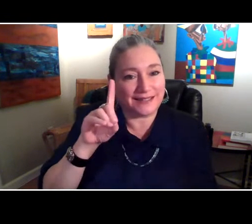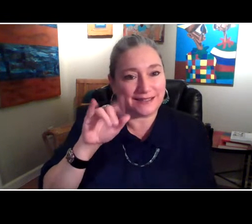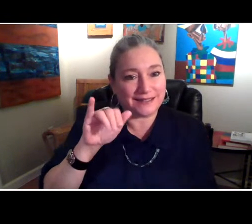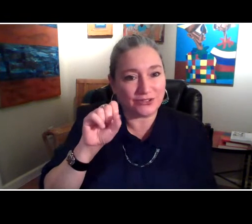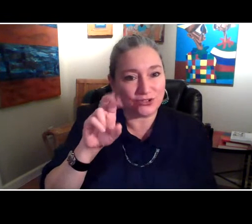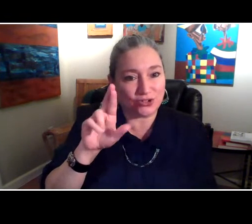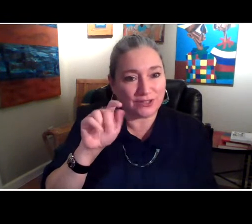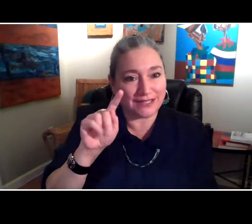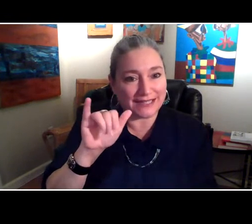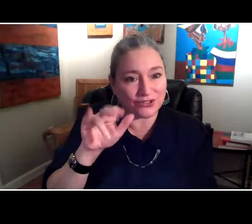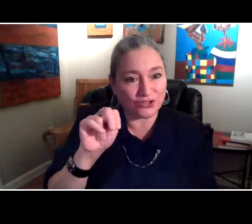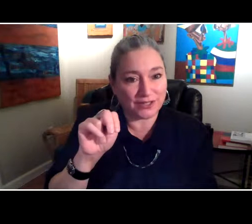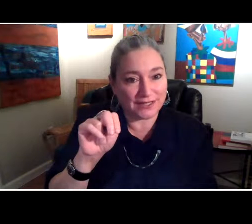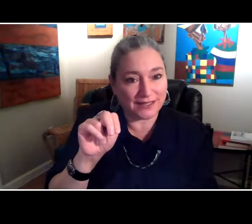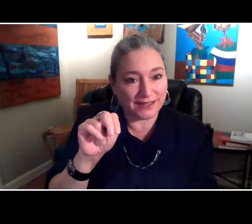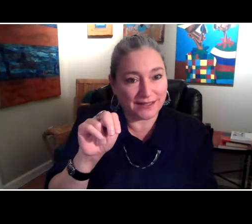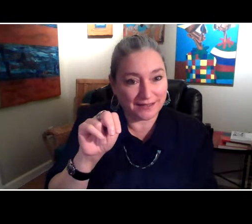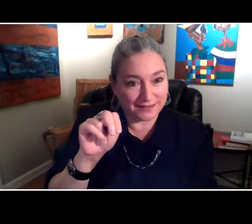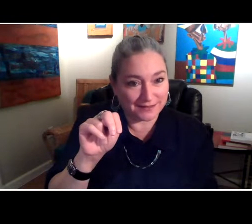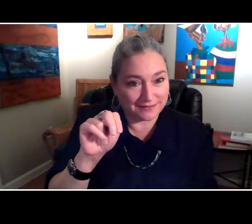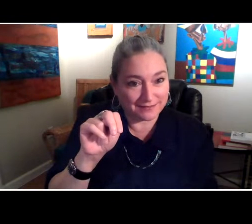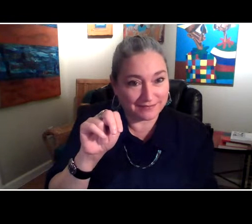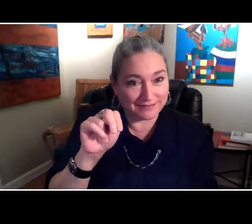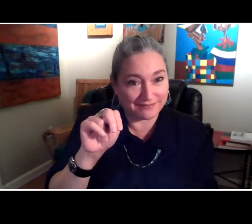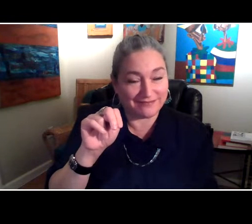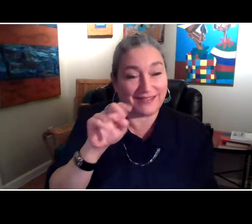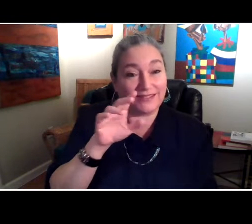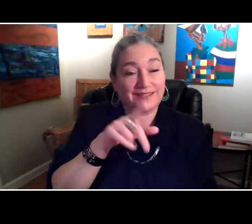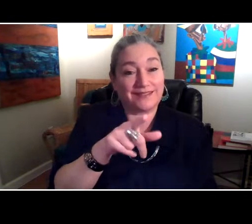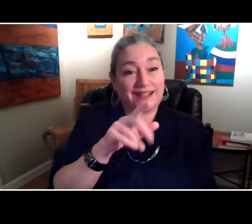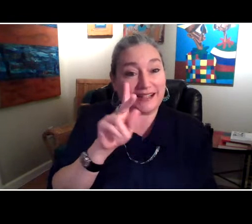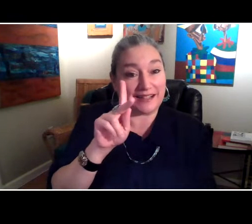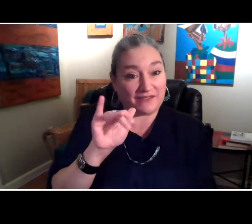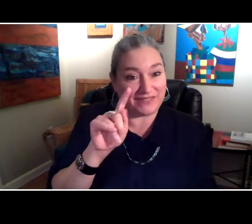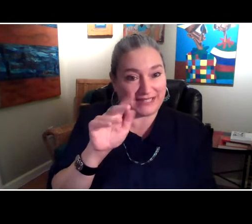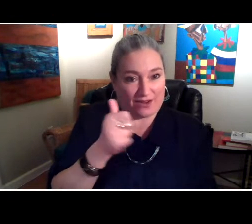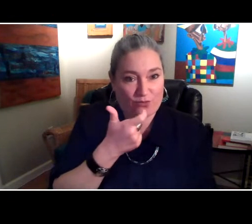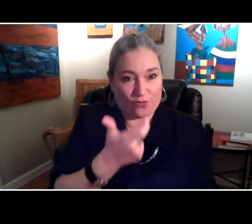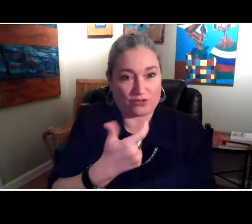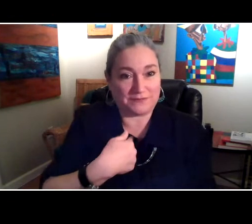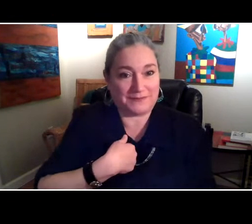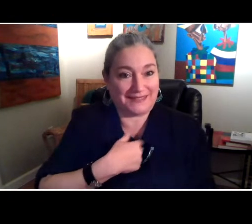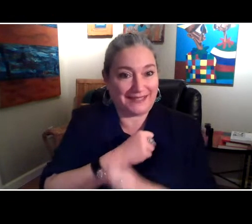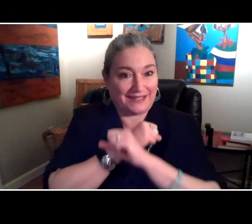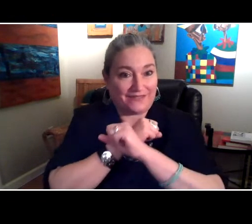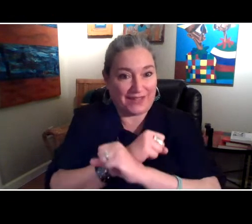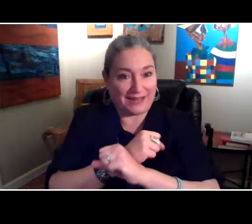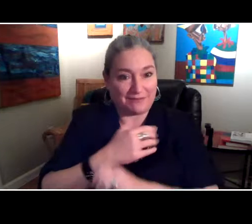And my presentation tonight is based on my dissertation work.